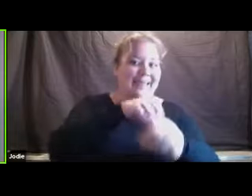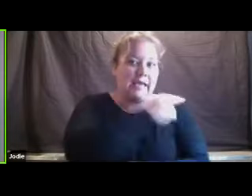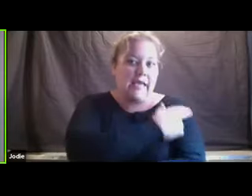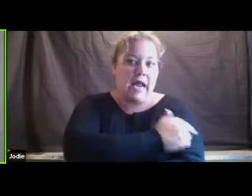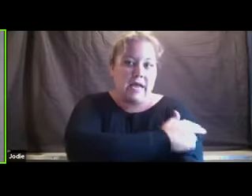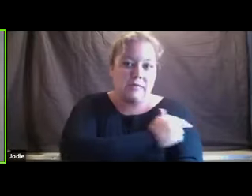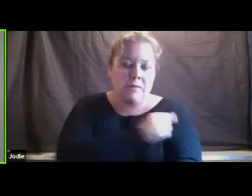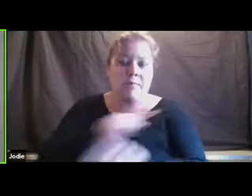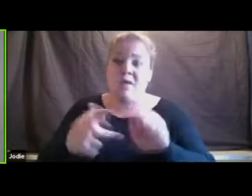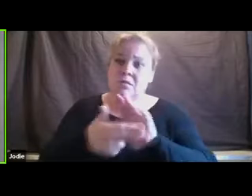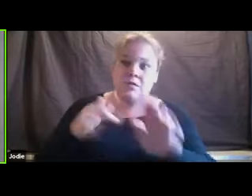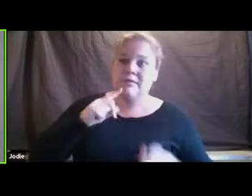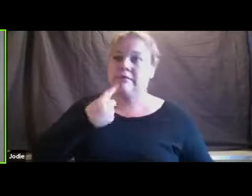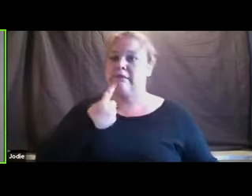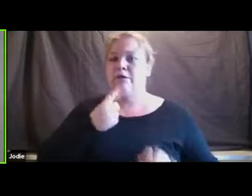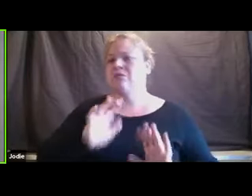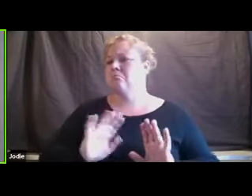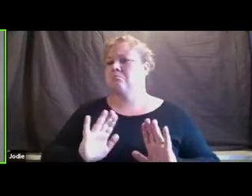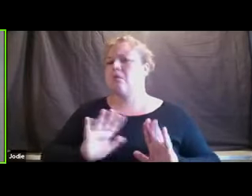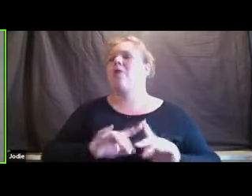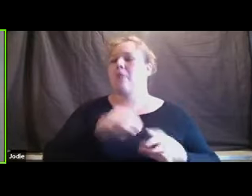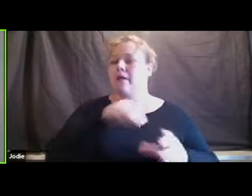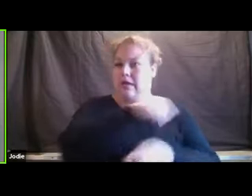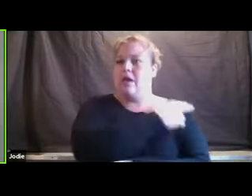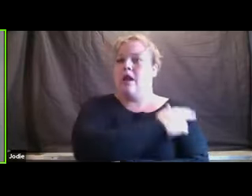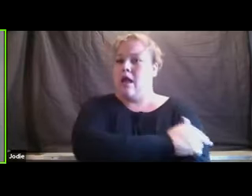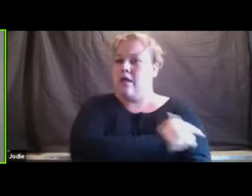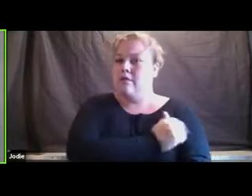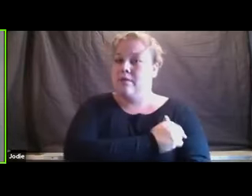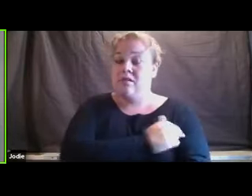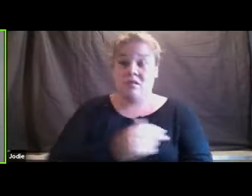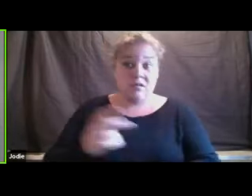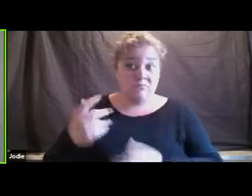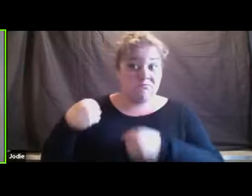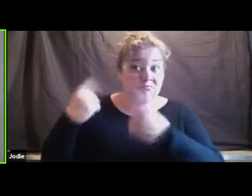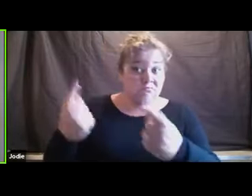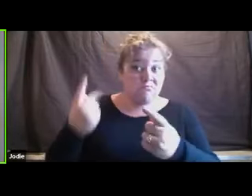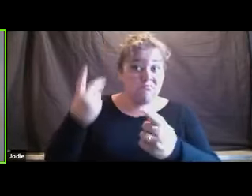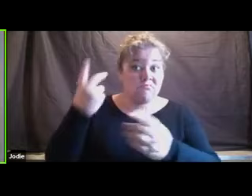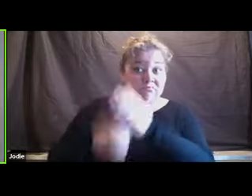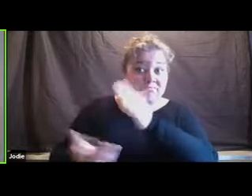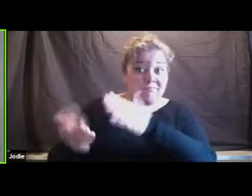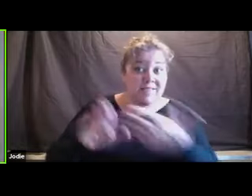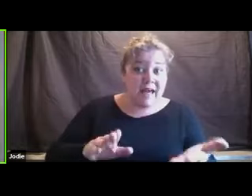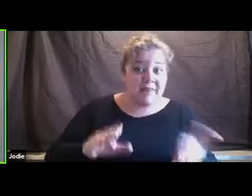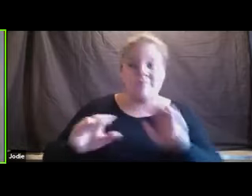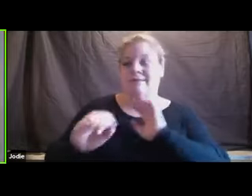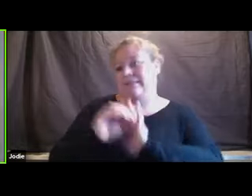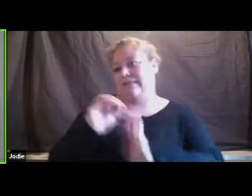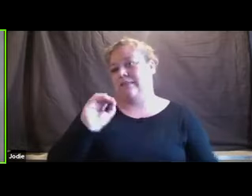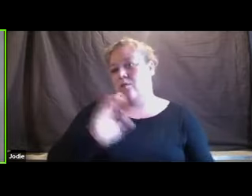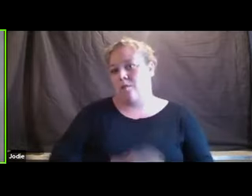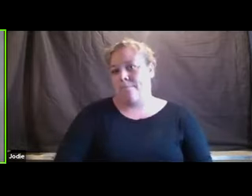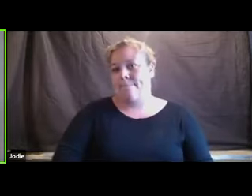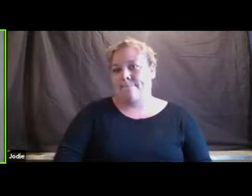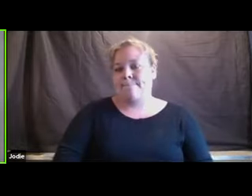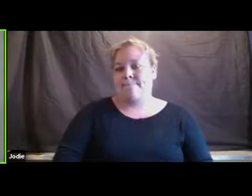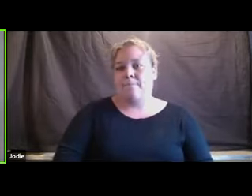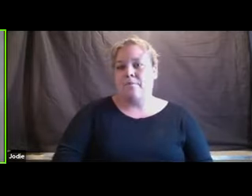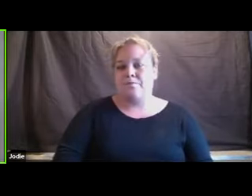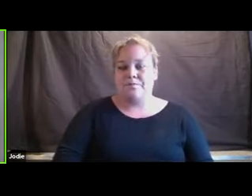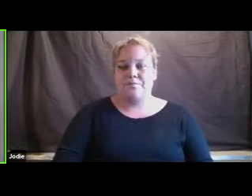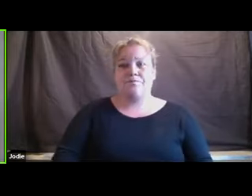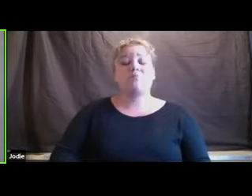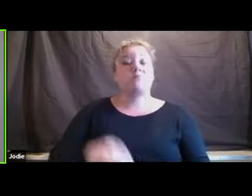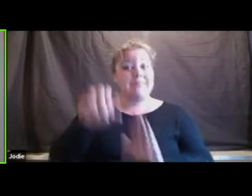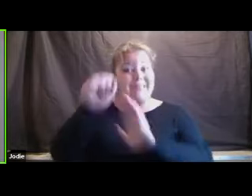time. And we remain at 0 for deaths in La Crosse County residents. At the Wisconsin level